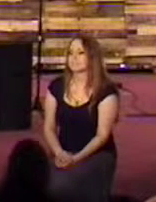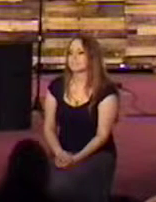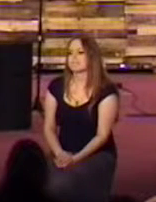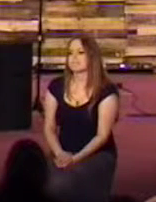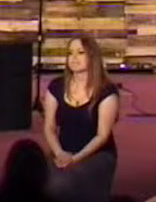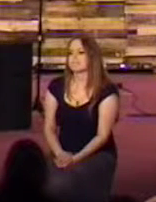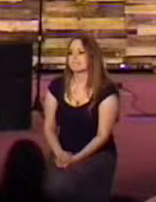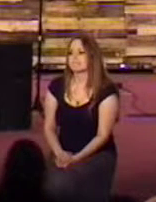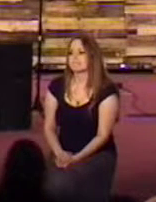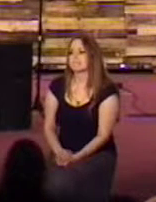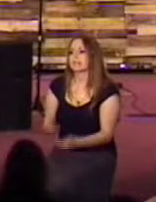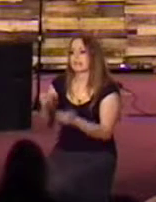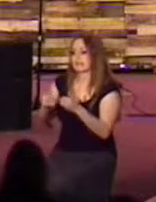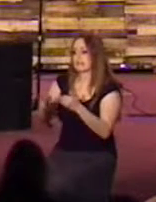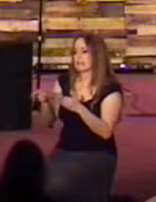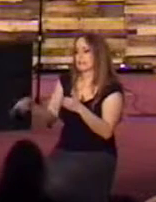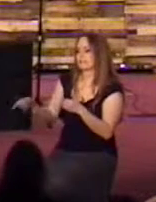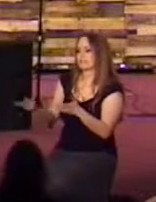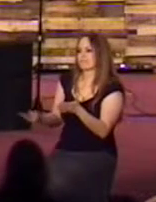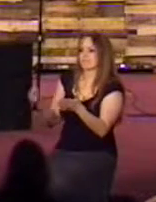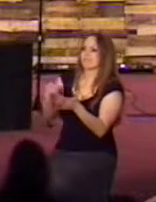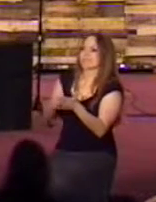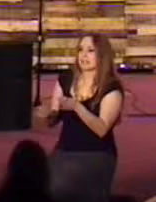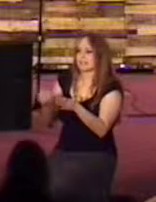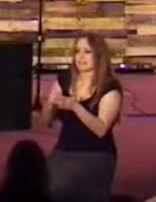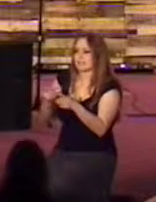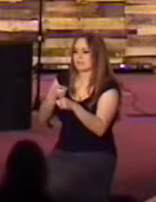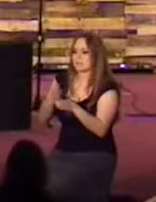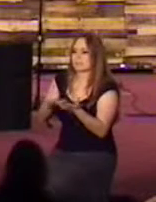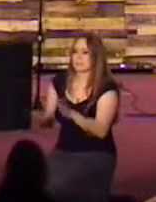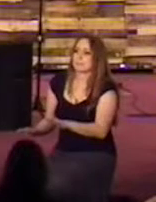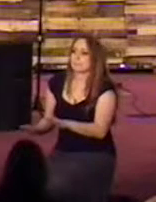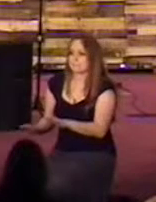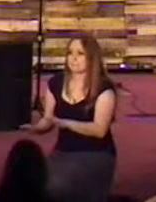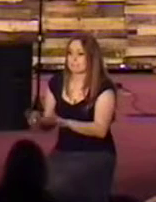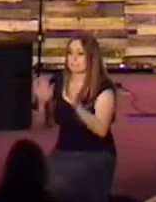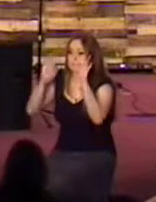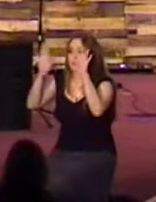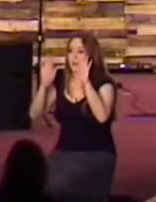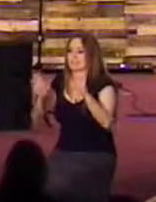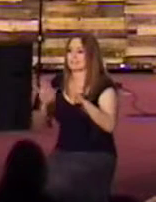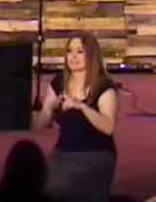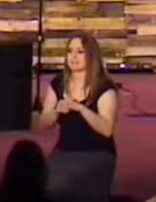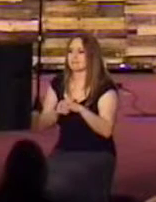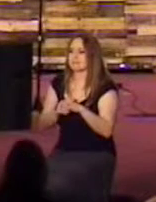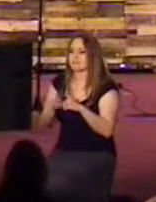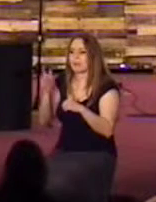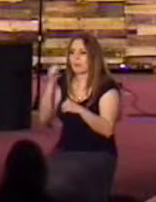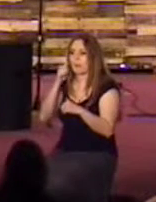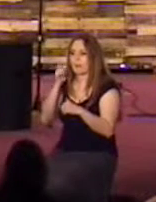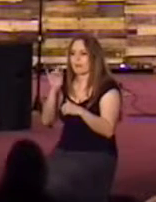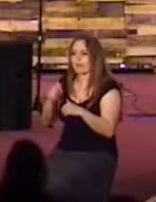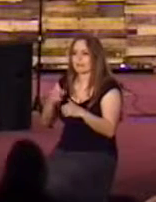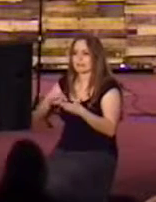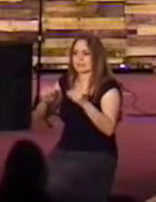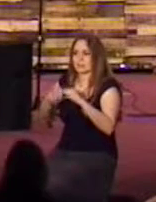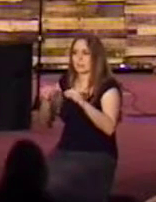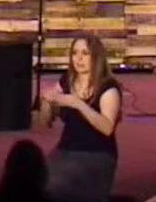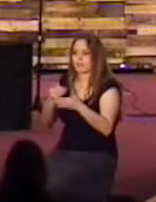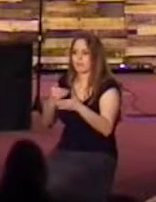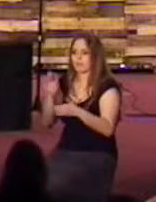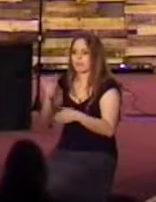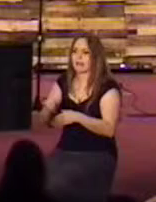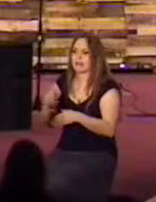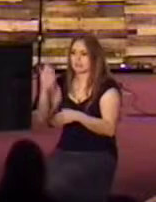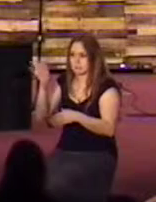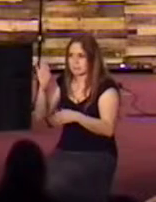And then Lazarus is brought back from the dead, which is pretty awesome. And if you've ever heard this story before, that's what gets preached on. But what I want to talk about